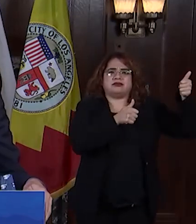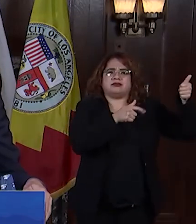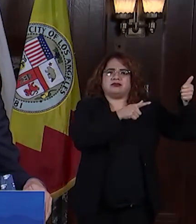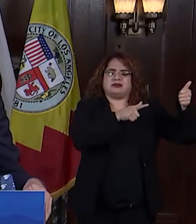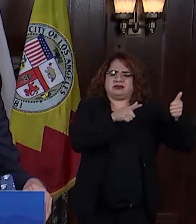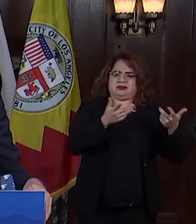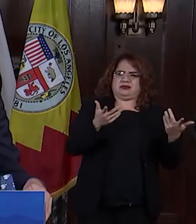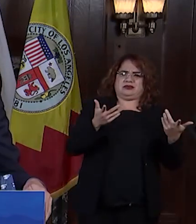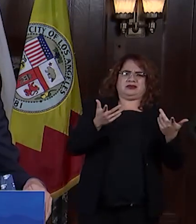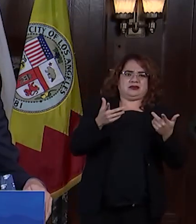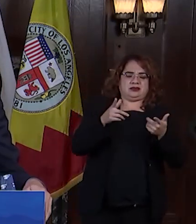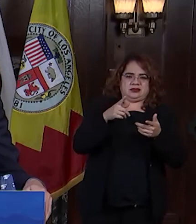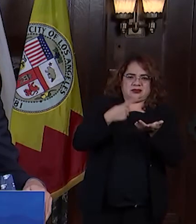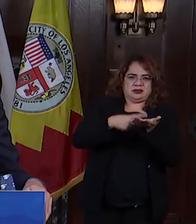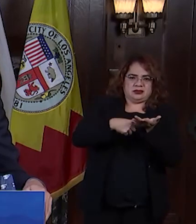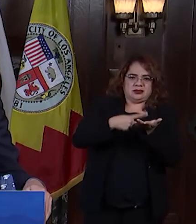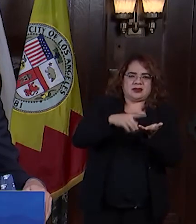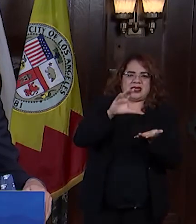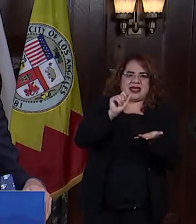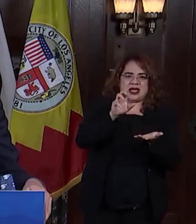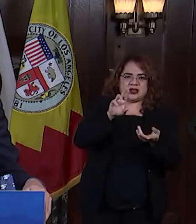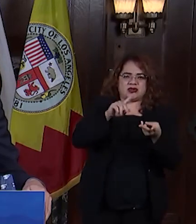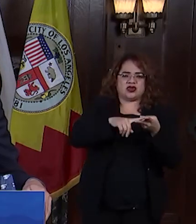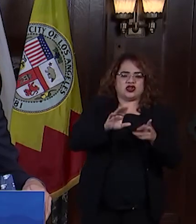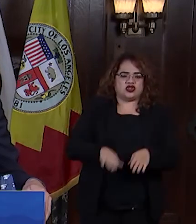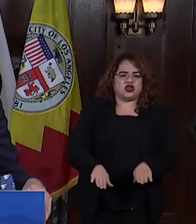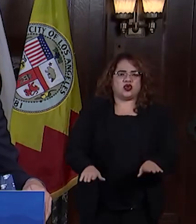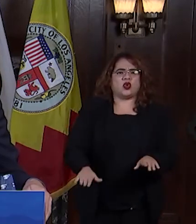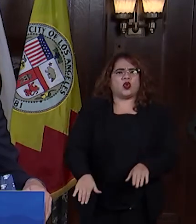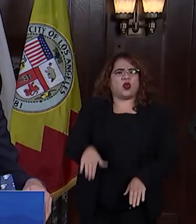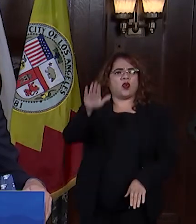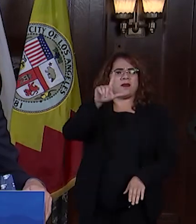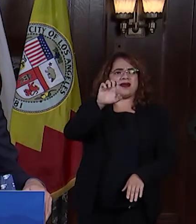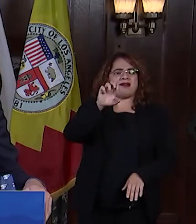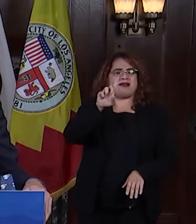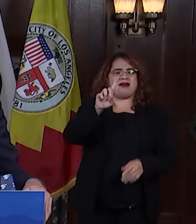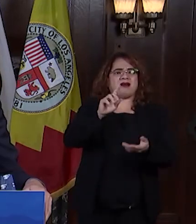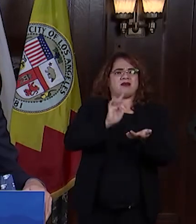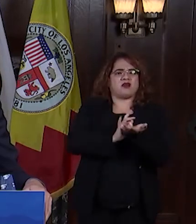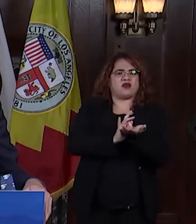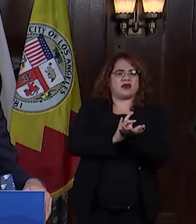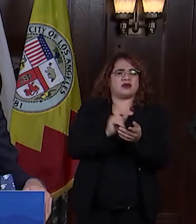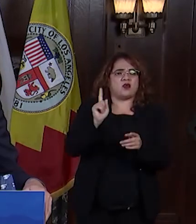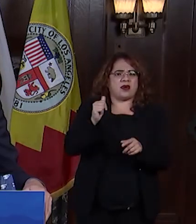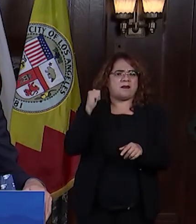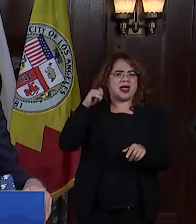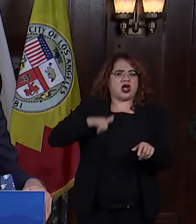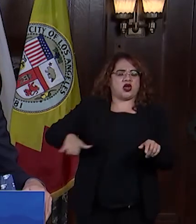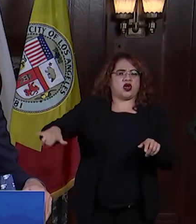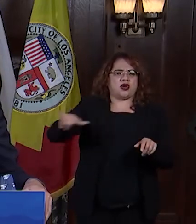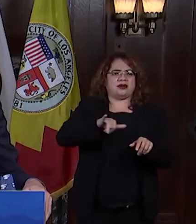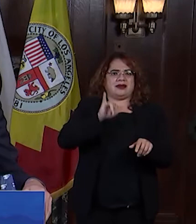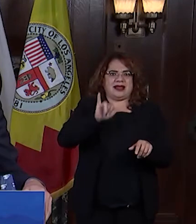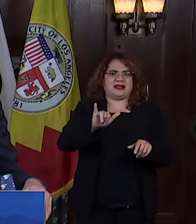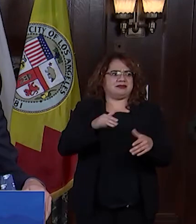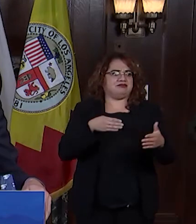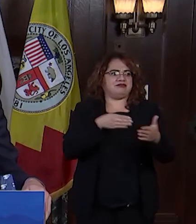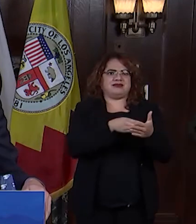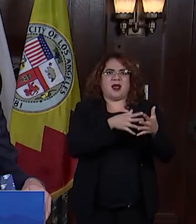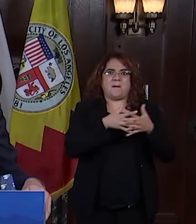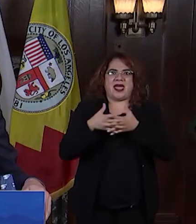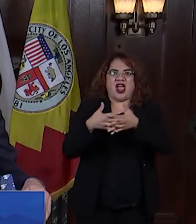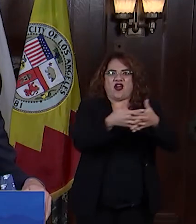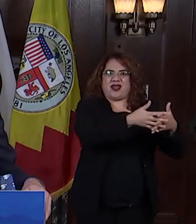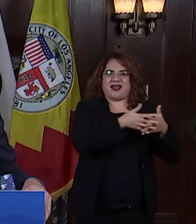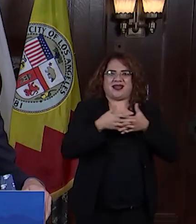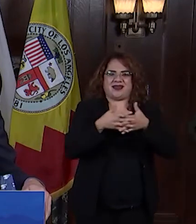caused cancer, that has showed children growing up with lead poisoning in their backyards. That is just anti-American. It is appalling.